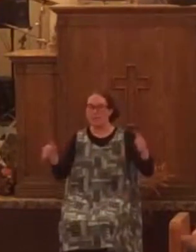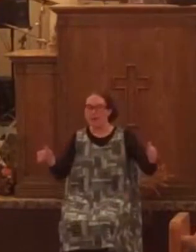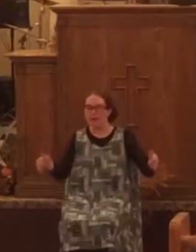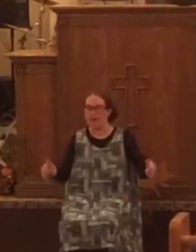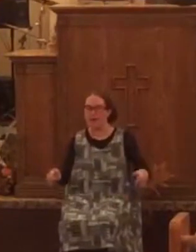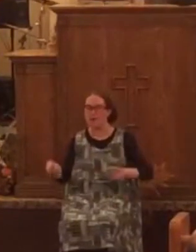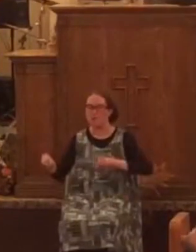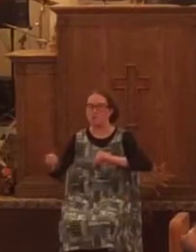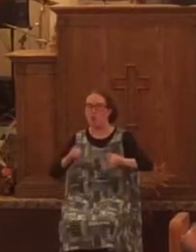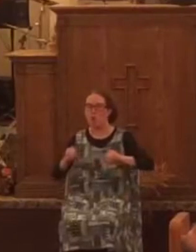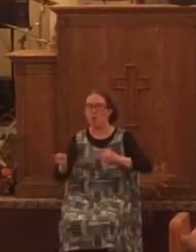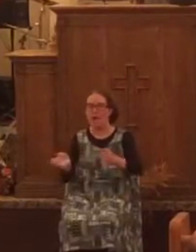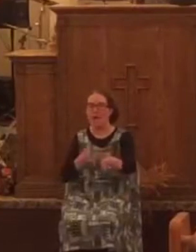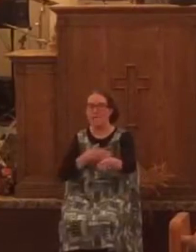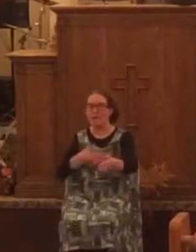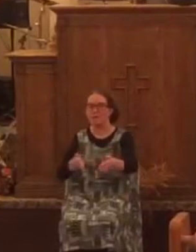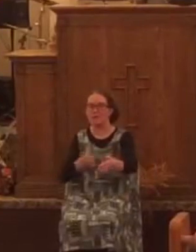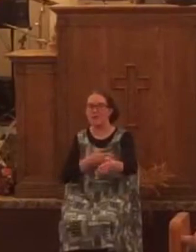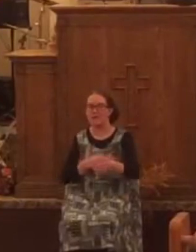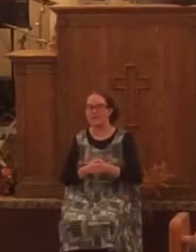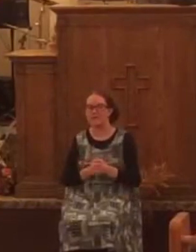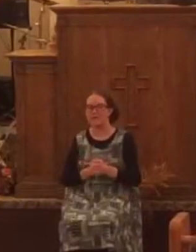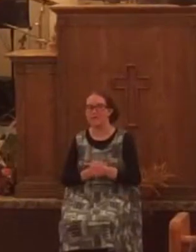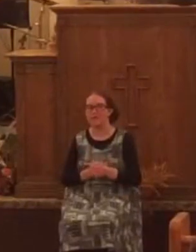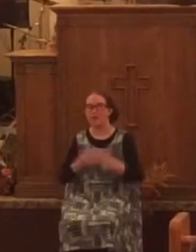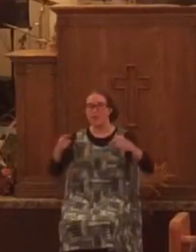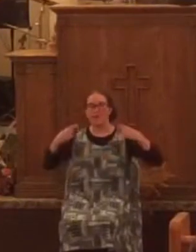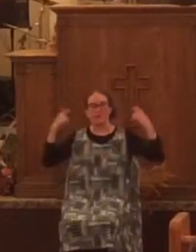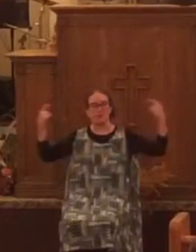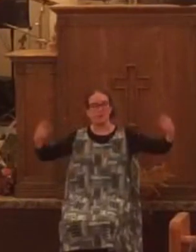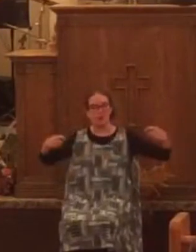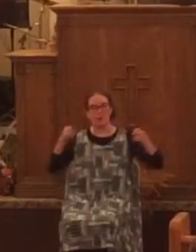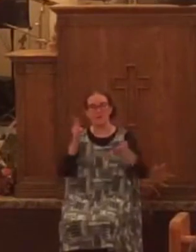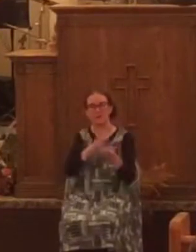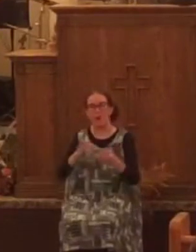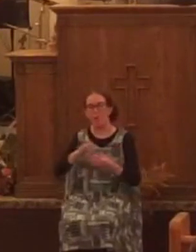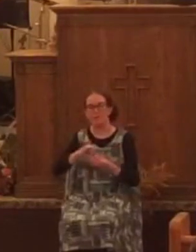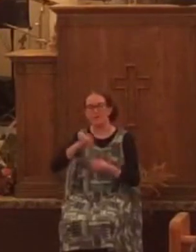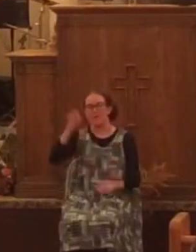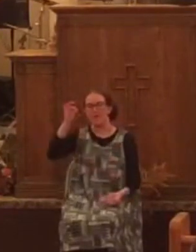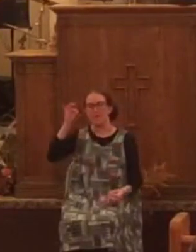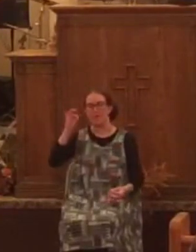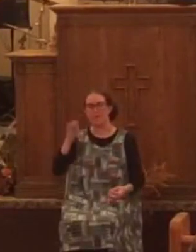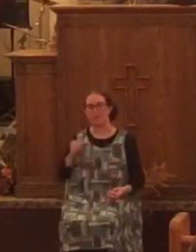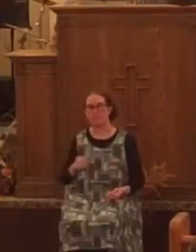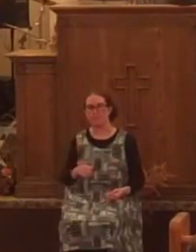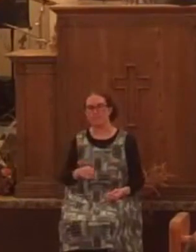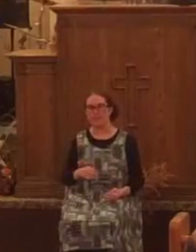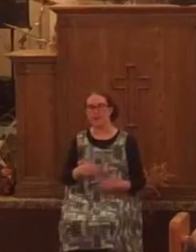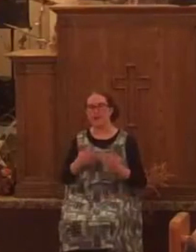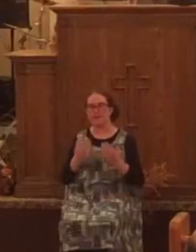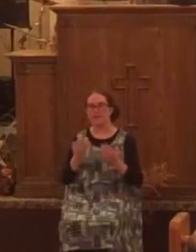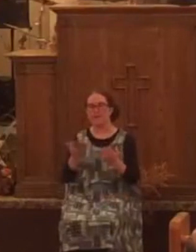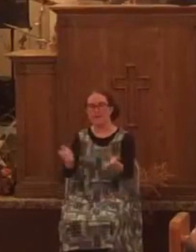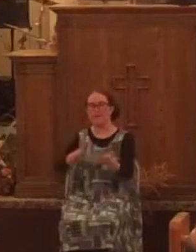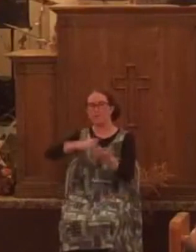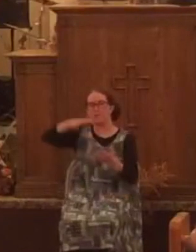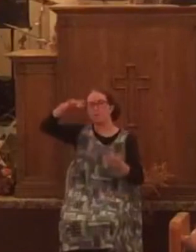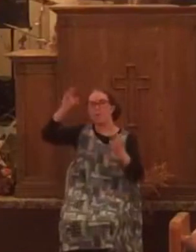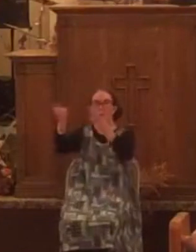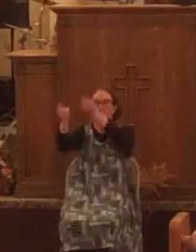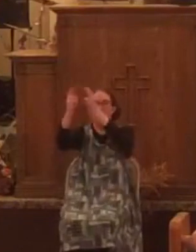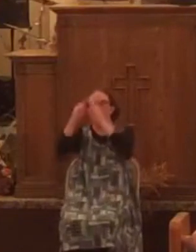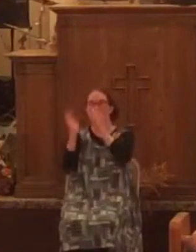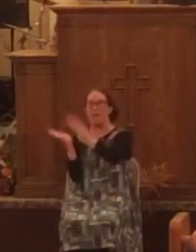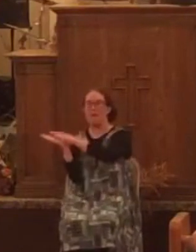Amen. To move with the music. Amen. To rejoice in the Holy Ghost. Amen. To give Him glory and honor